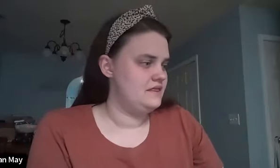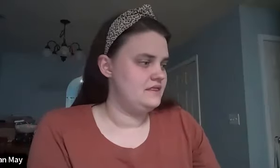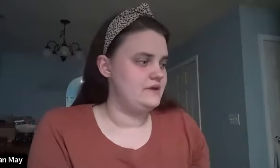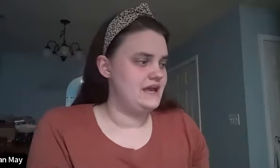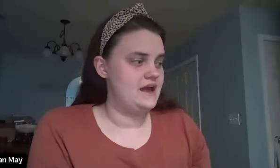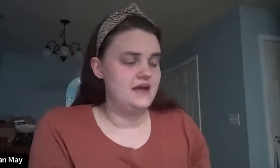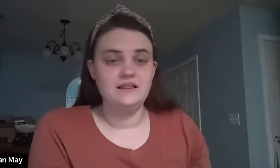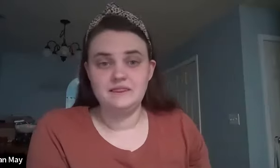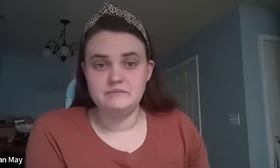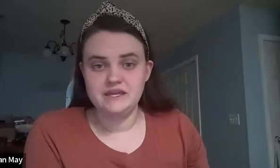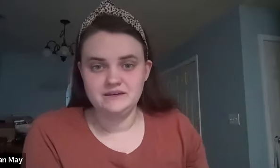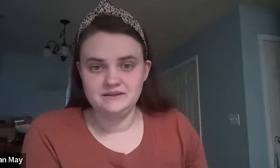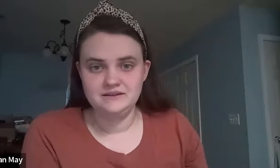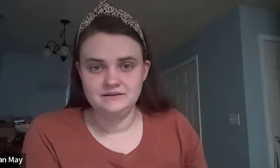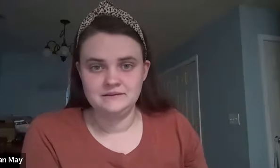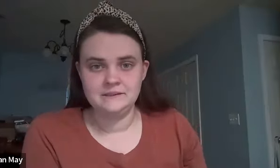Then we had lemon.